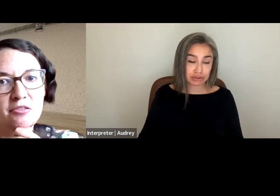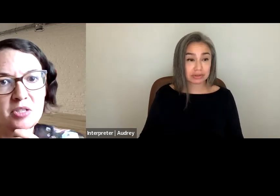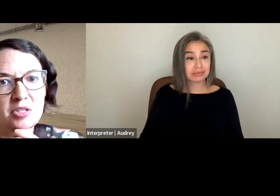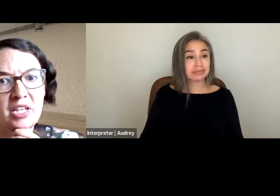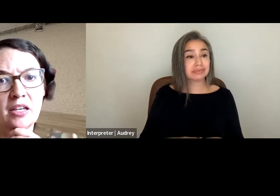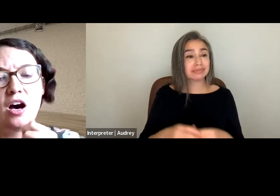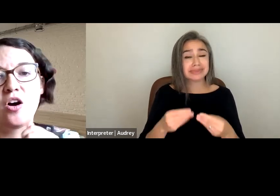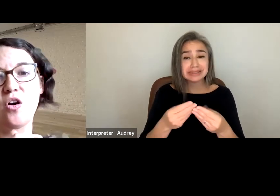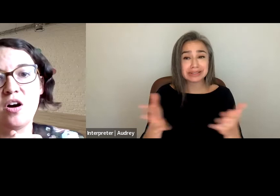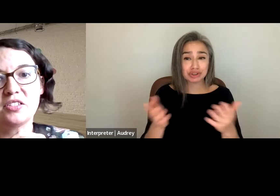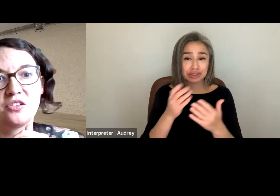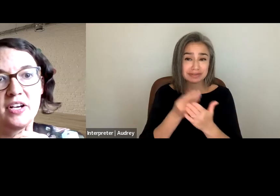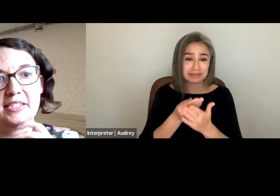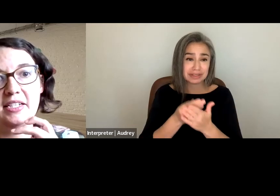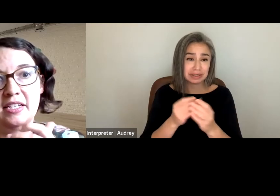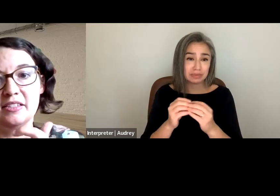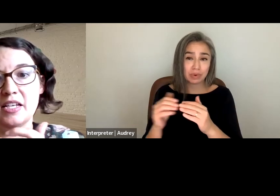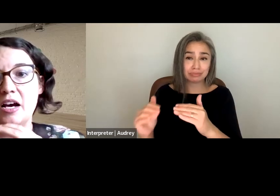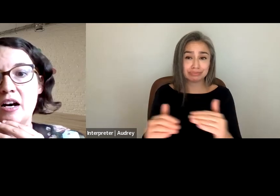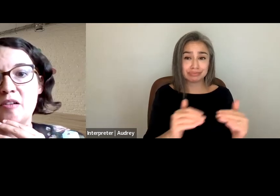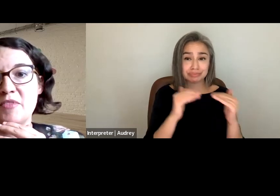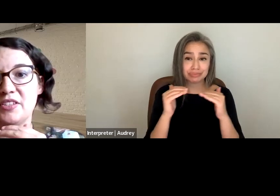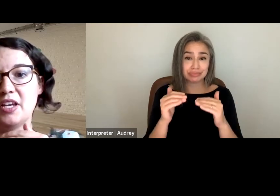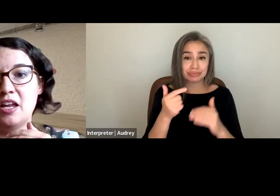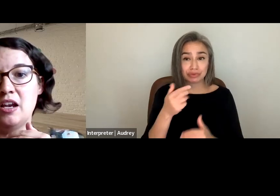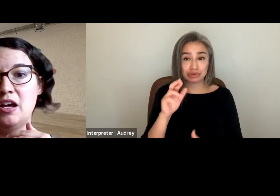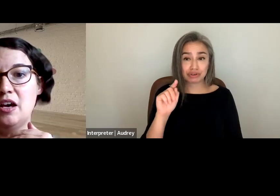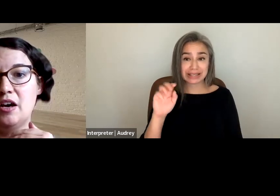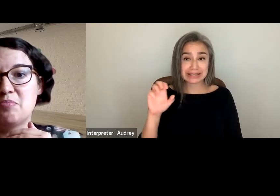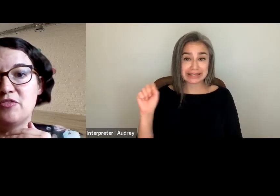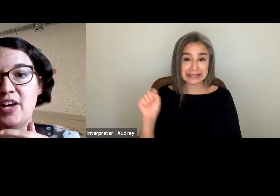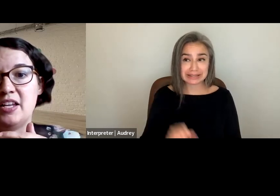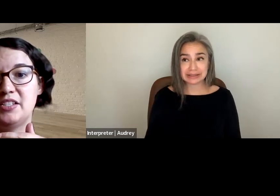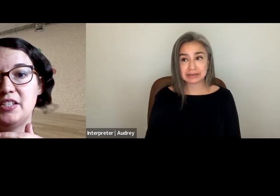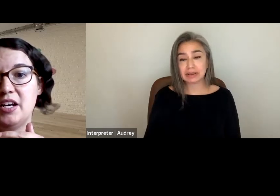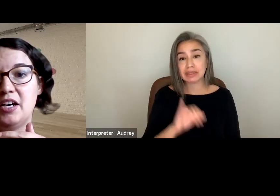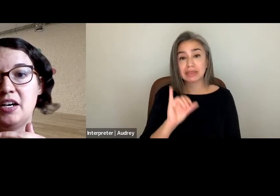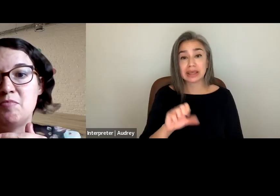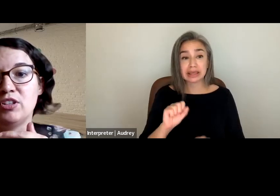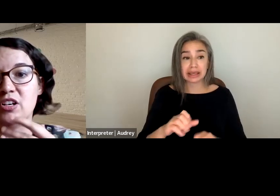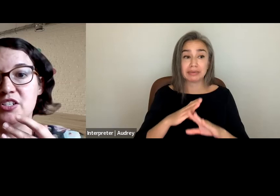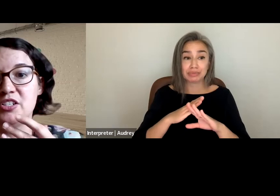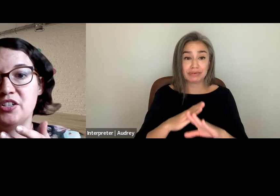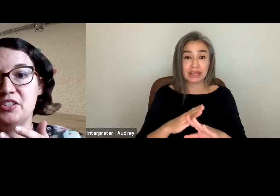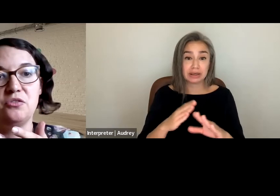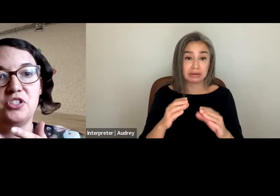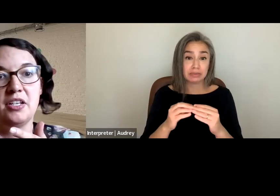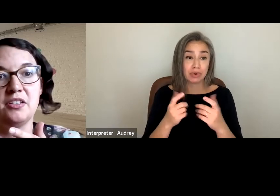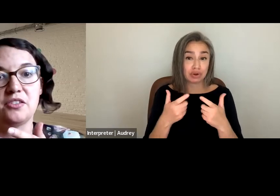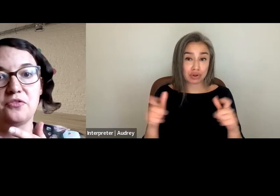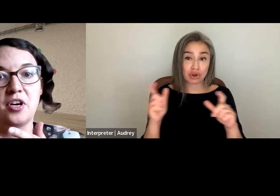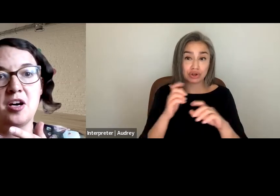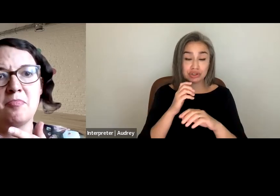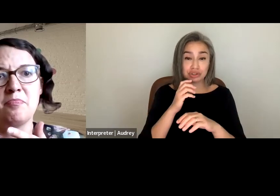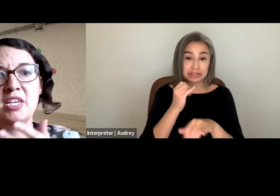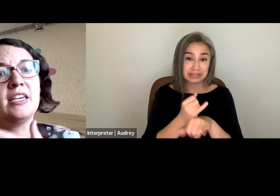more equitably across grantees. This can prevent larger